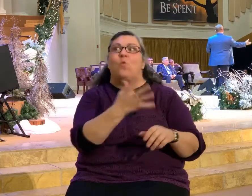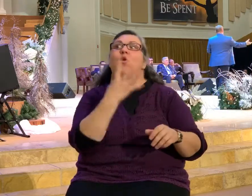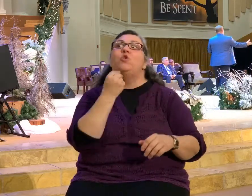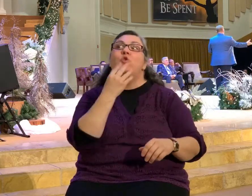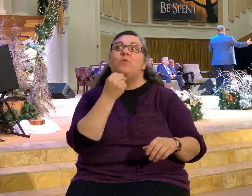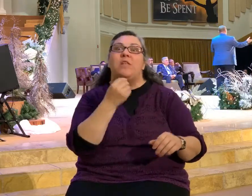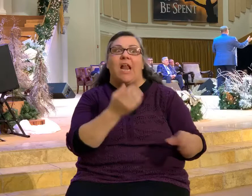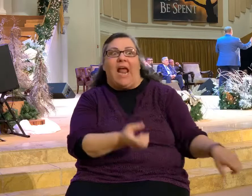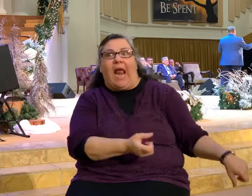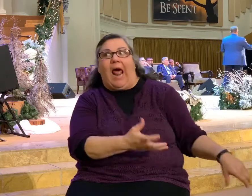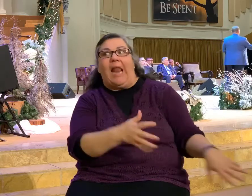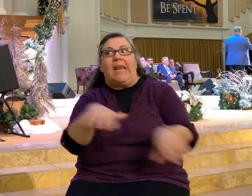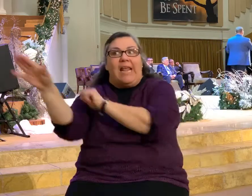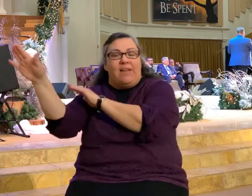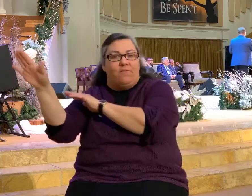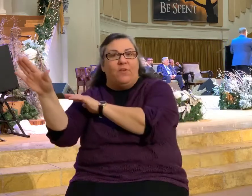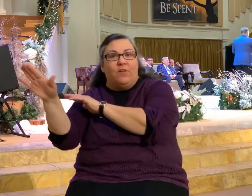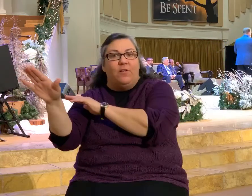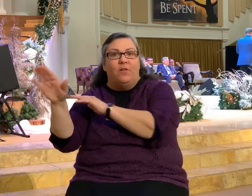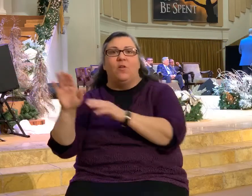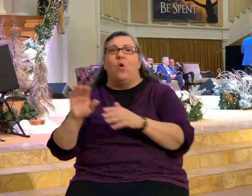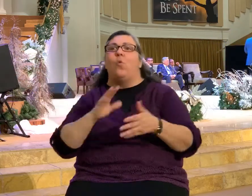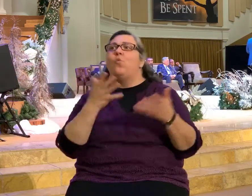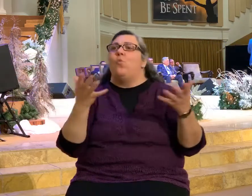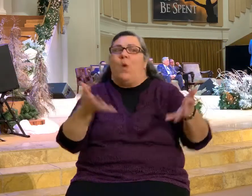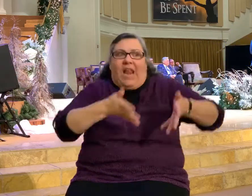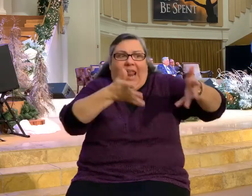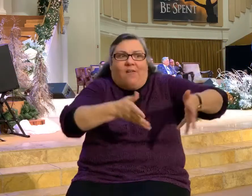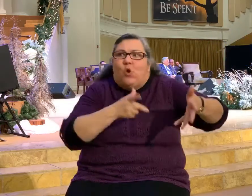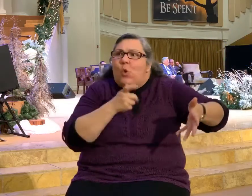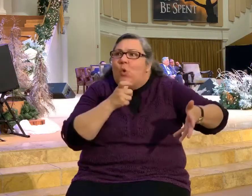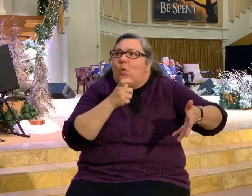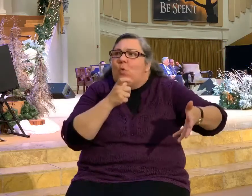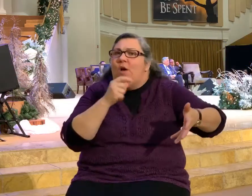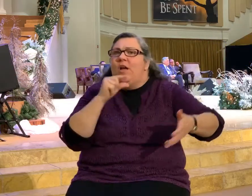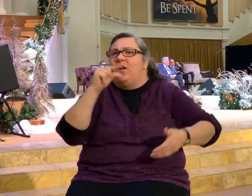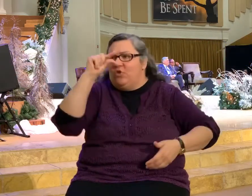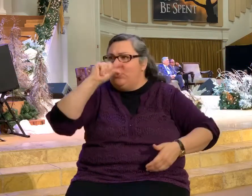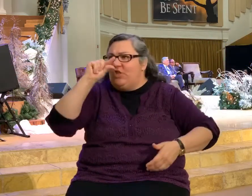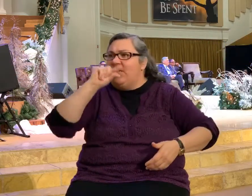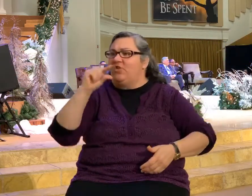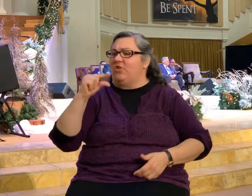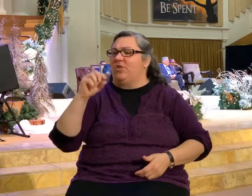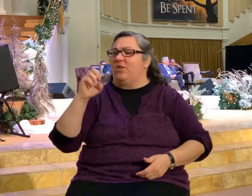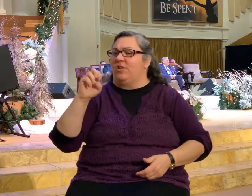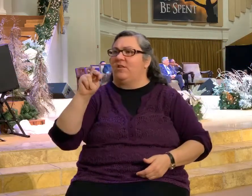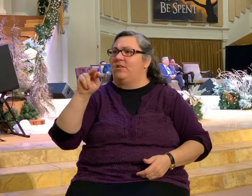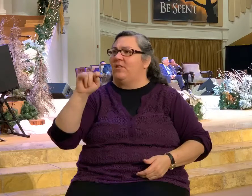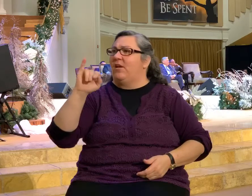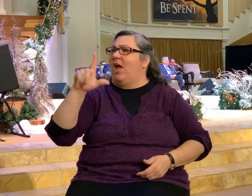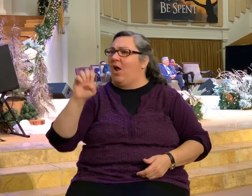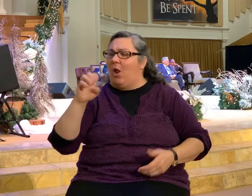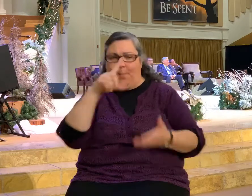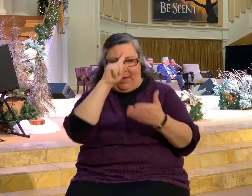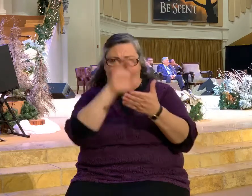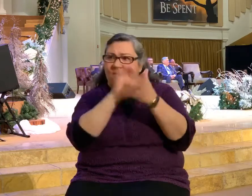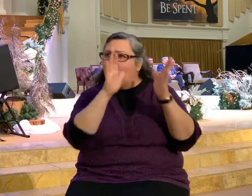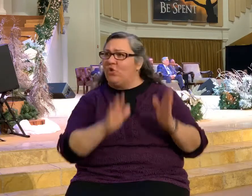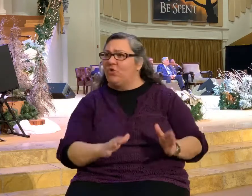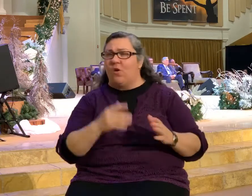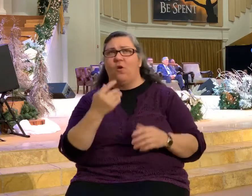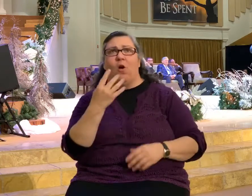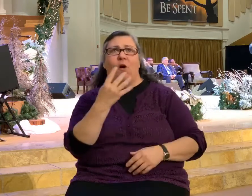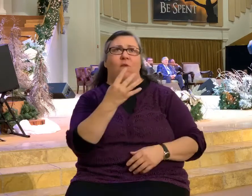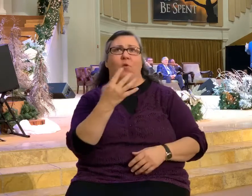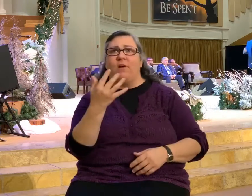that's left of the church is the handful of Gentile believers. So over the 4 to 6 years, Rome began to